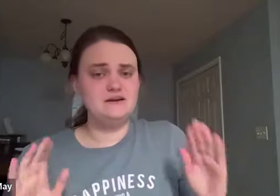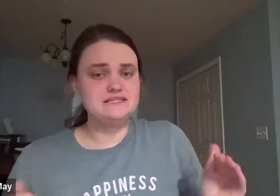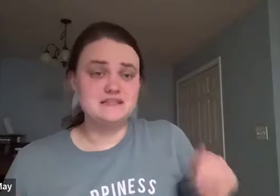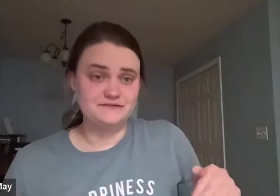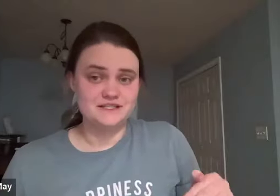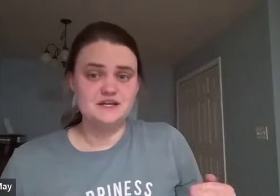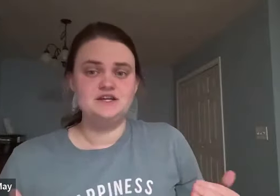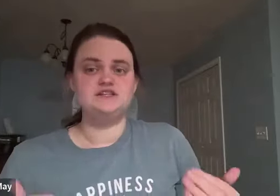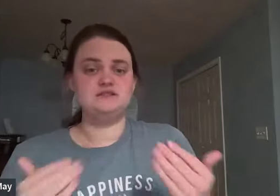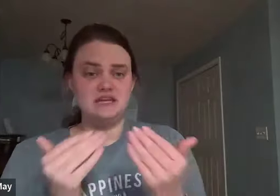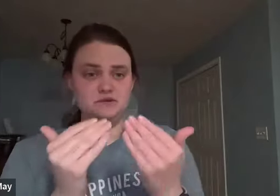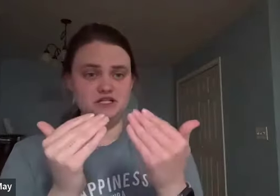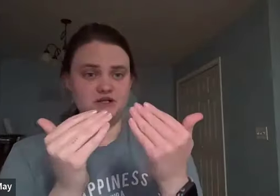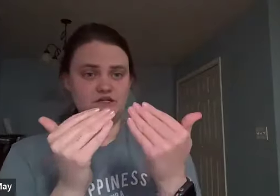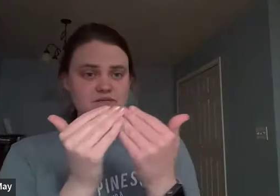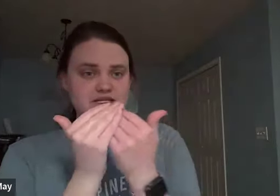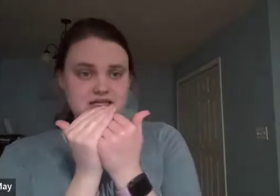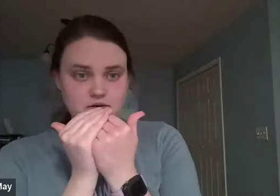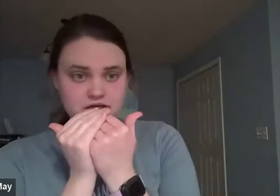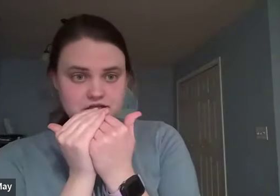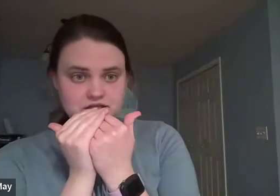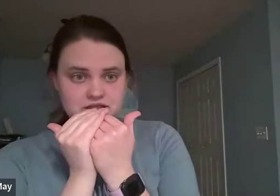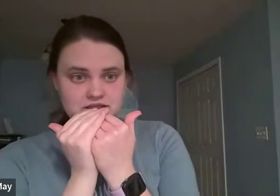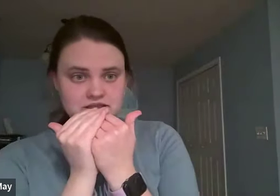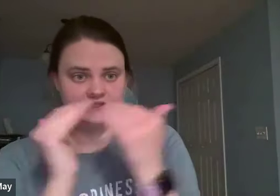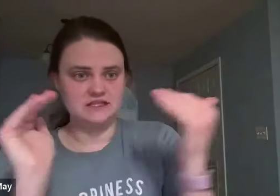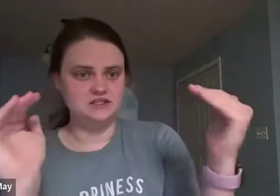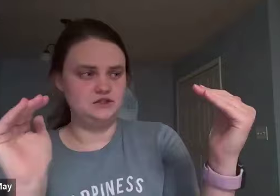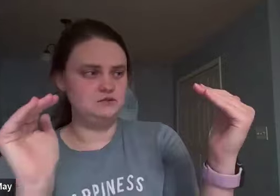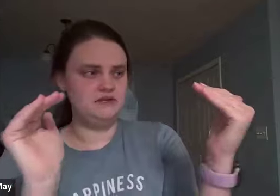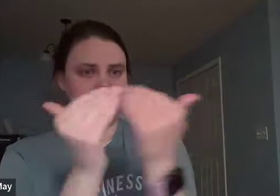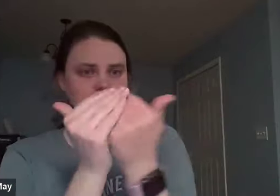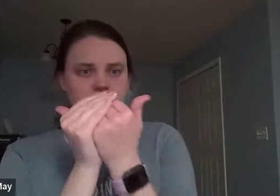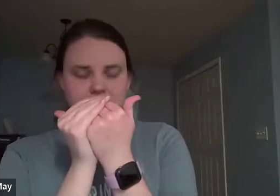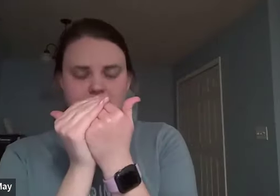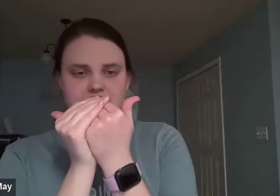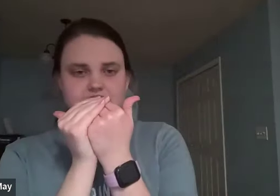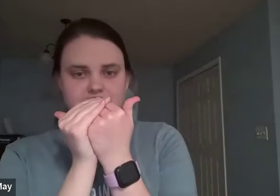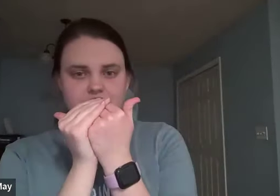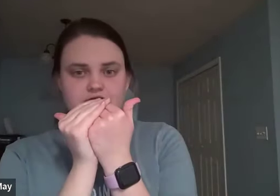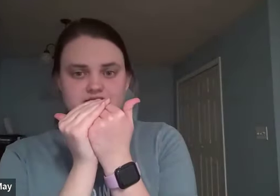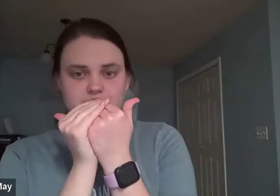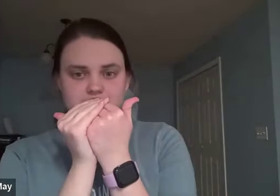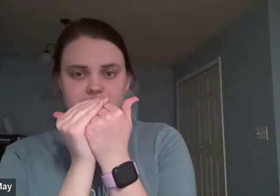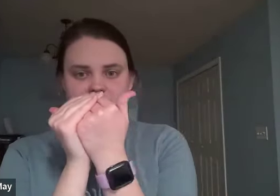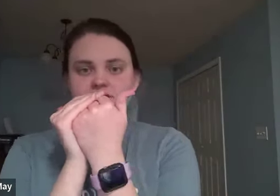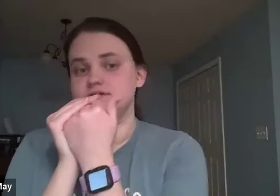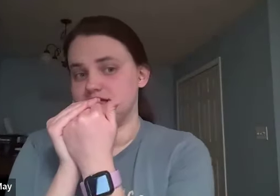is a difference. So sandwich is going to be sandwich. It's like two bent finger hands and they come together. Sandwich.